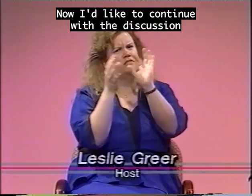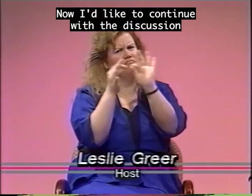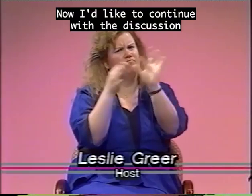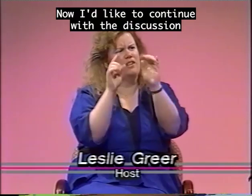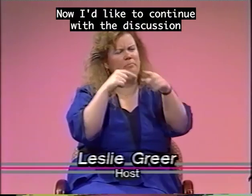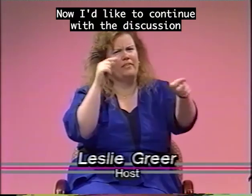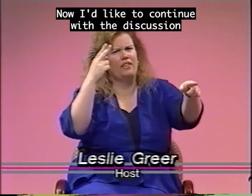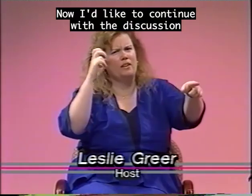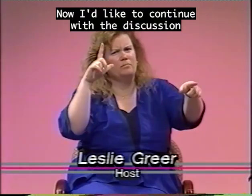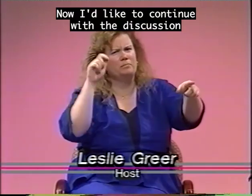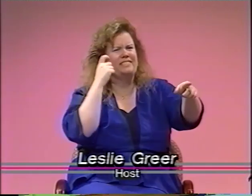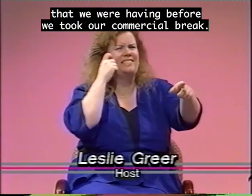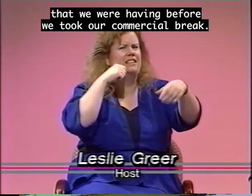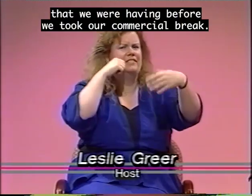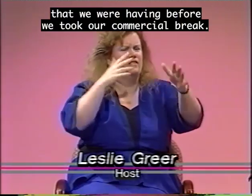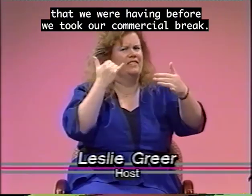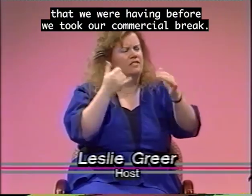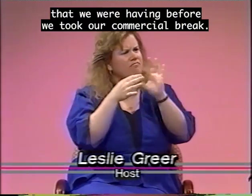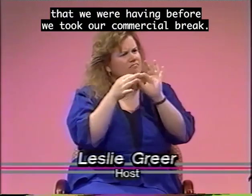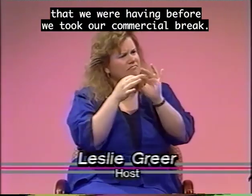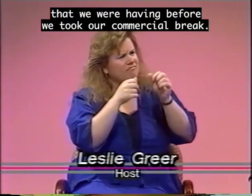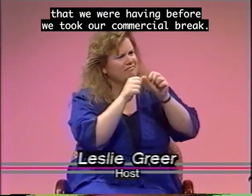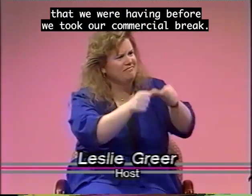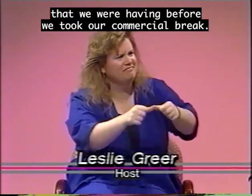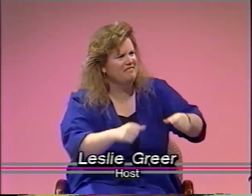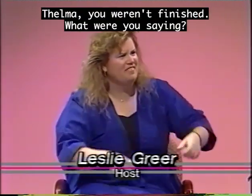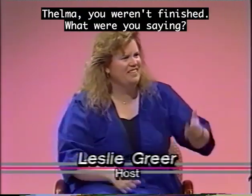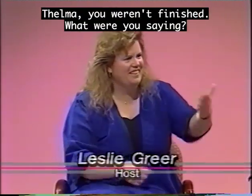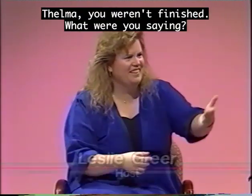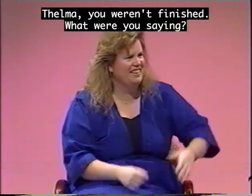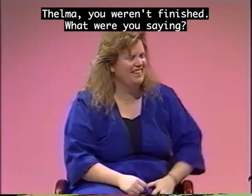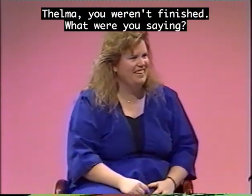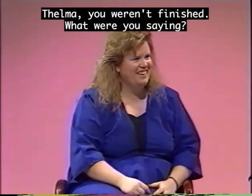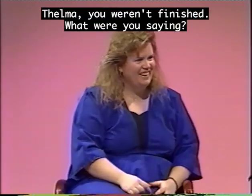like to continue with the discussion that we were having before we took our commercial break. Thelma, you weren't finished. What were you saying?